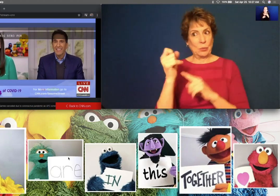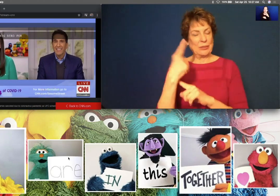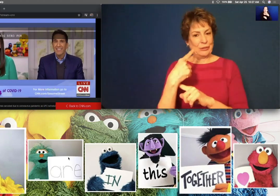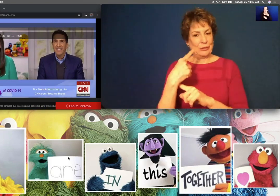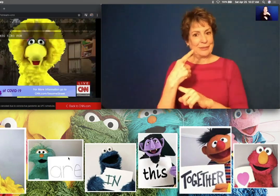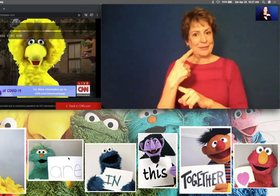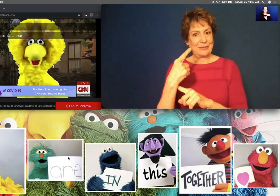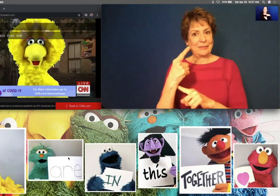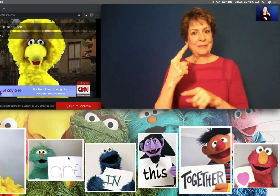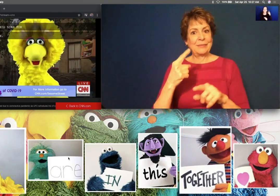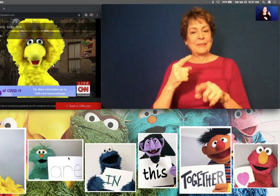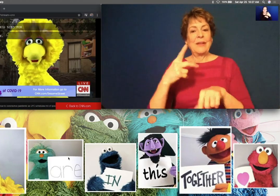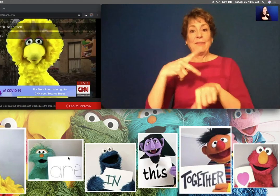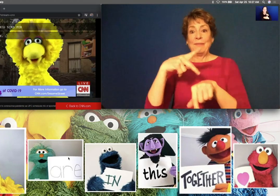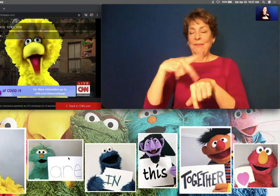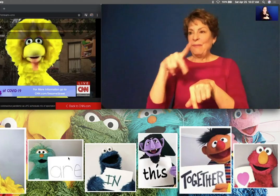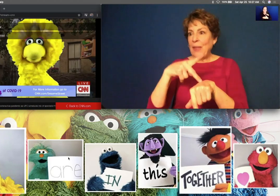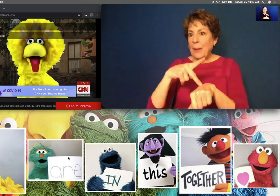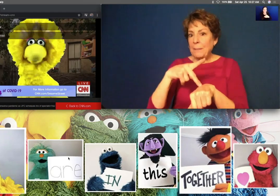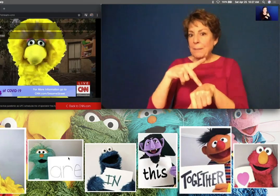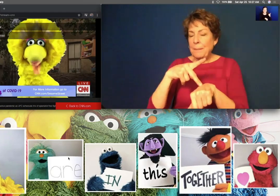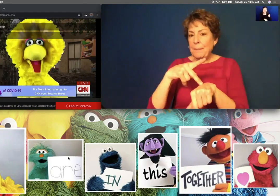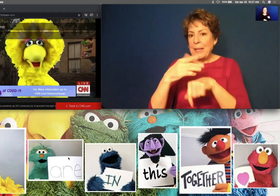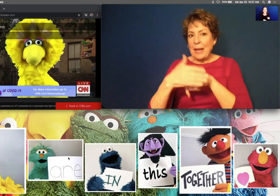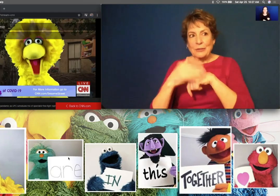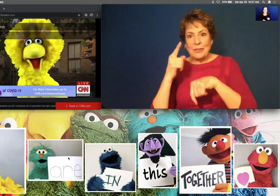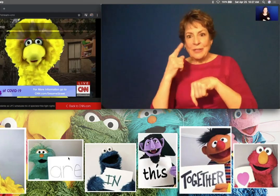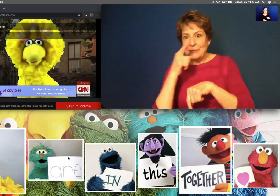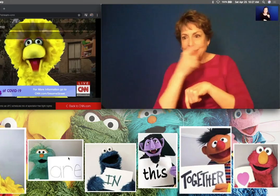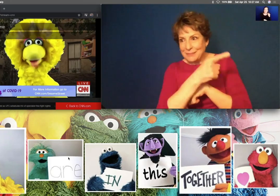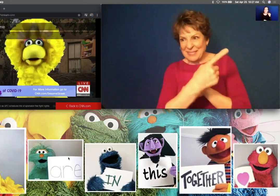last question now. This one's coming all the way from the Philippines.